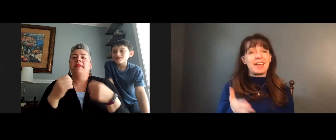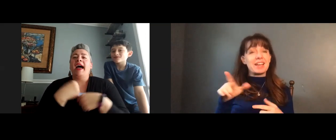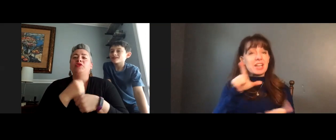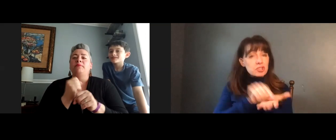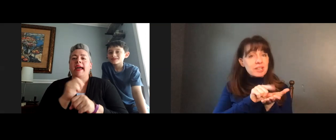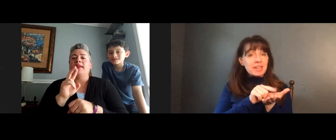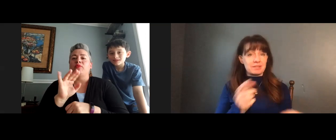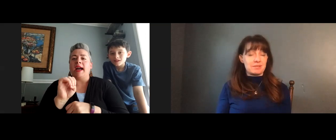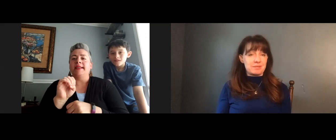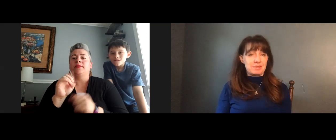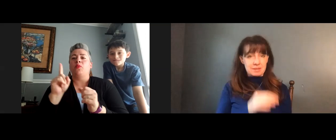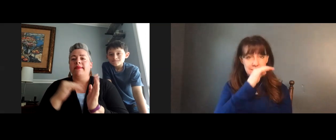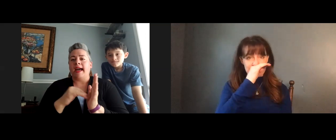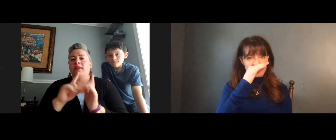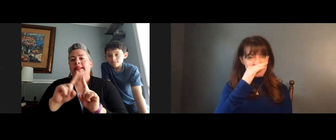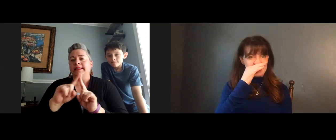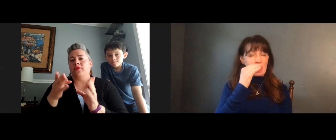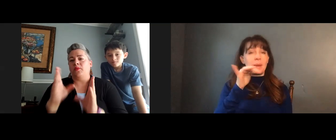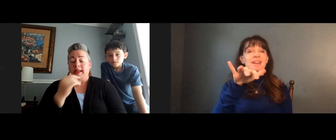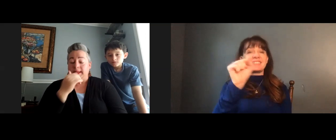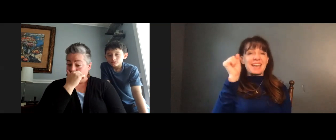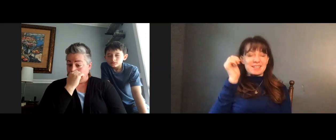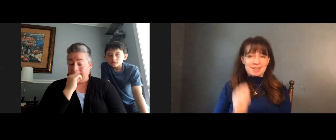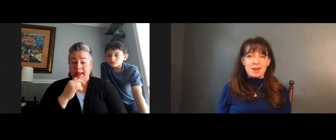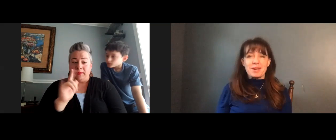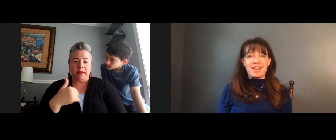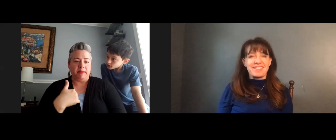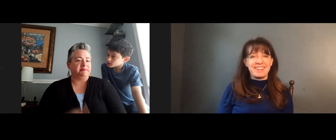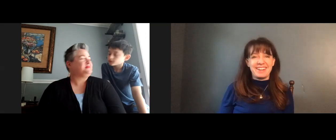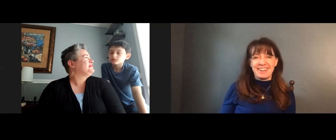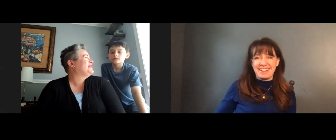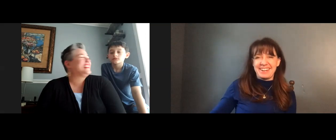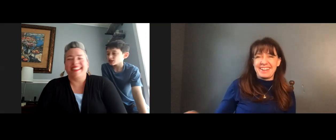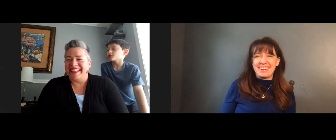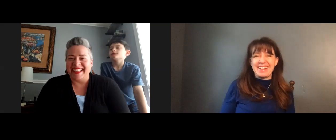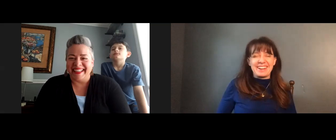how to make rice 1000 different ways yes there we go